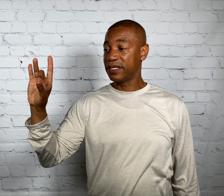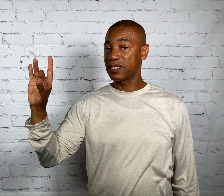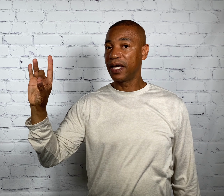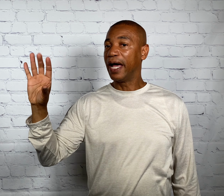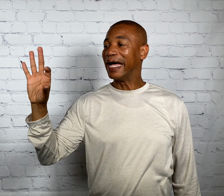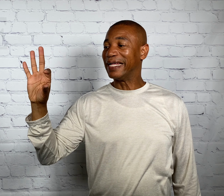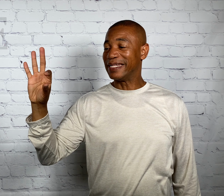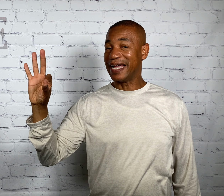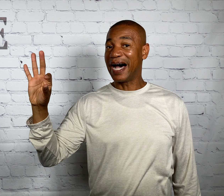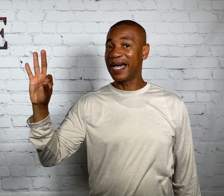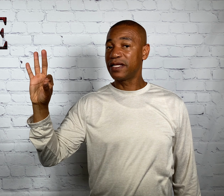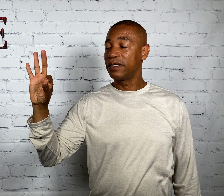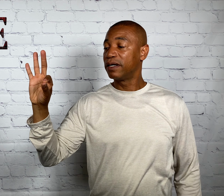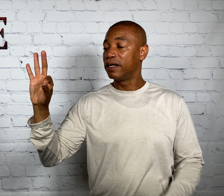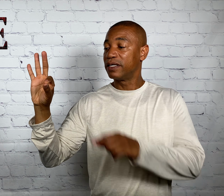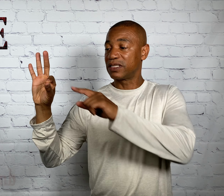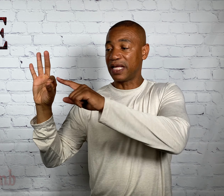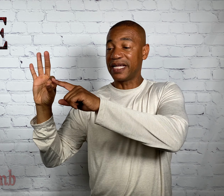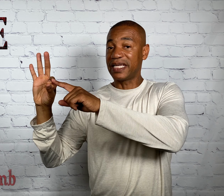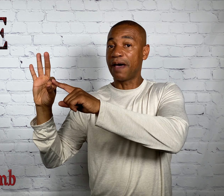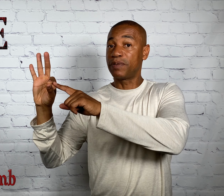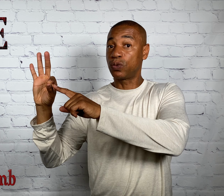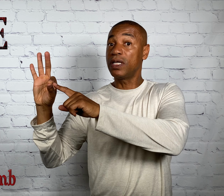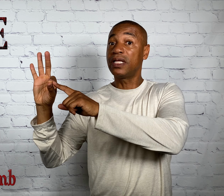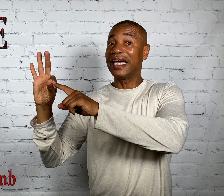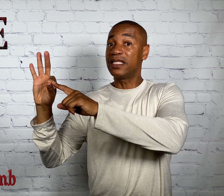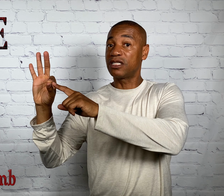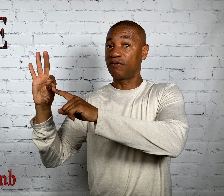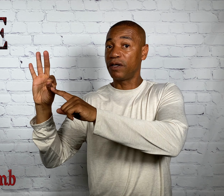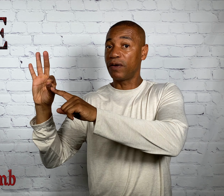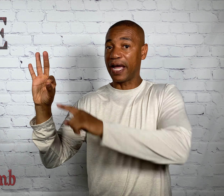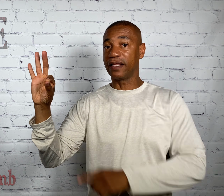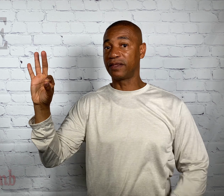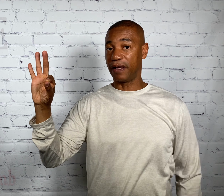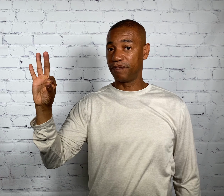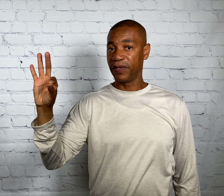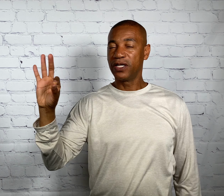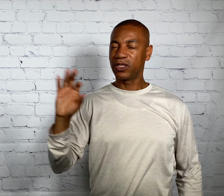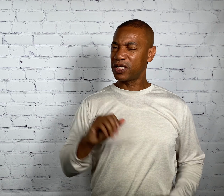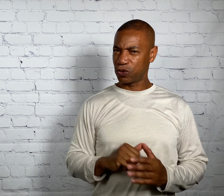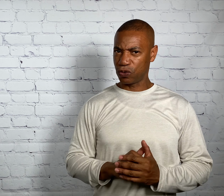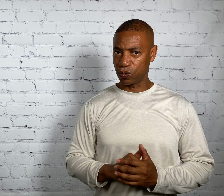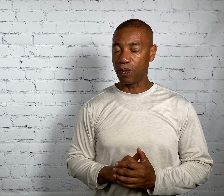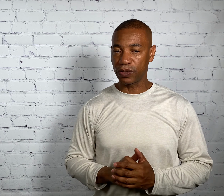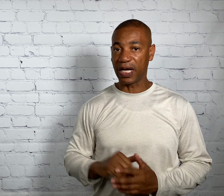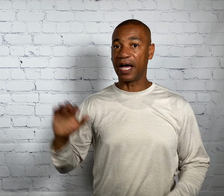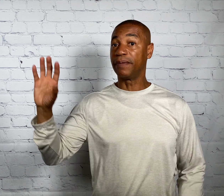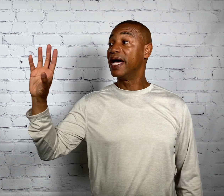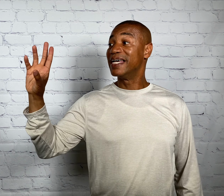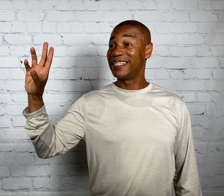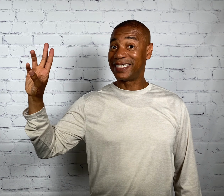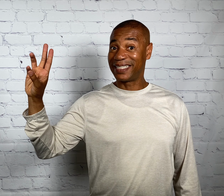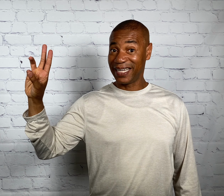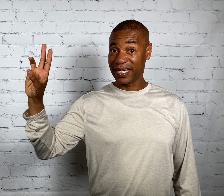8, 9, slight tap between the index finger and the thumb. So let's do those one more time.